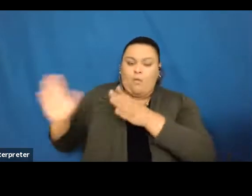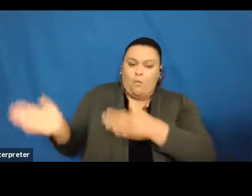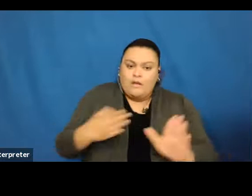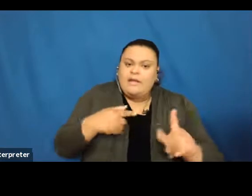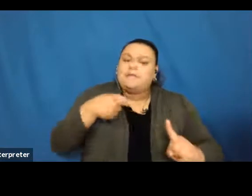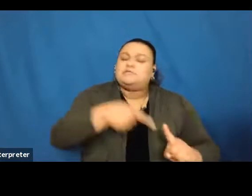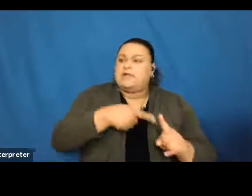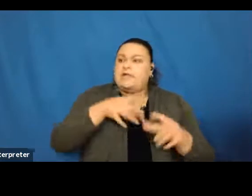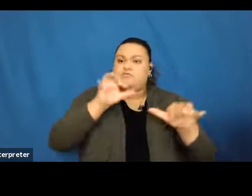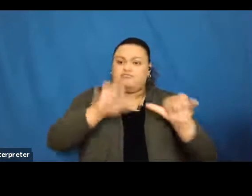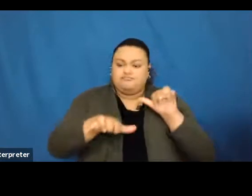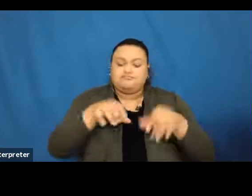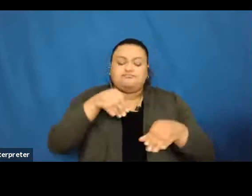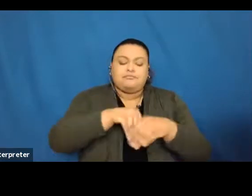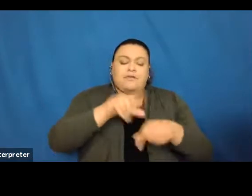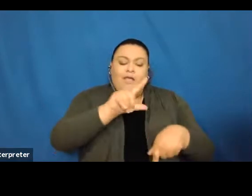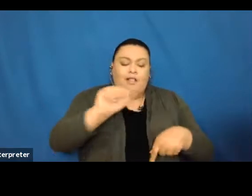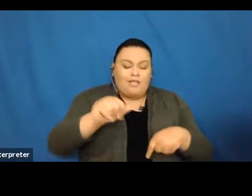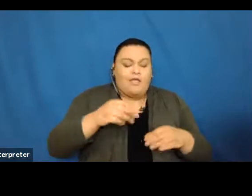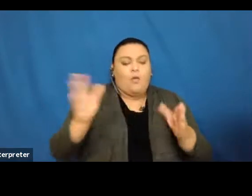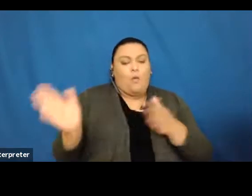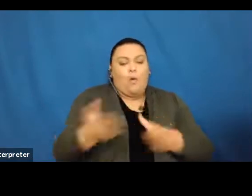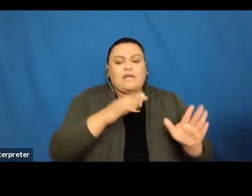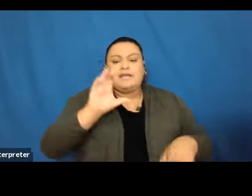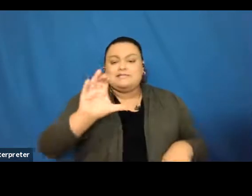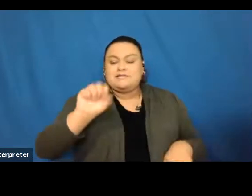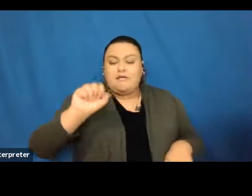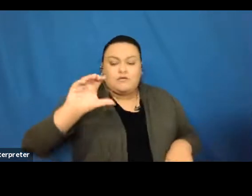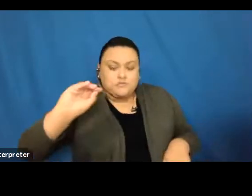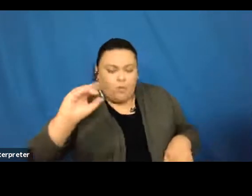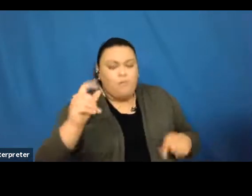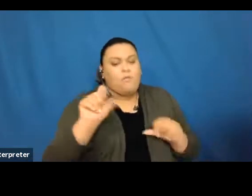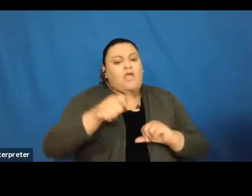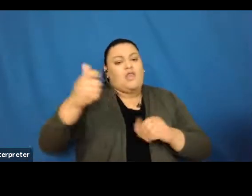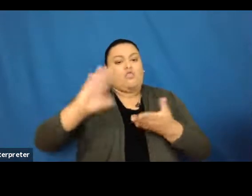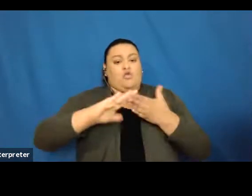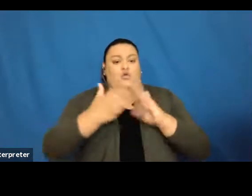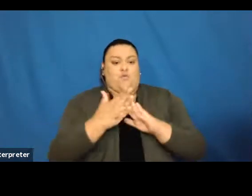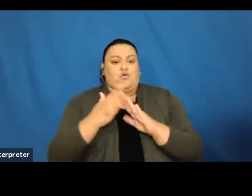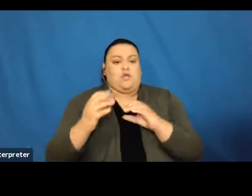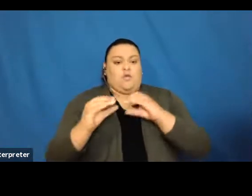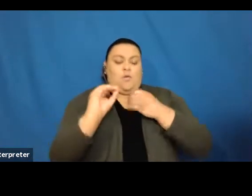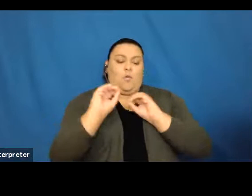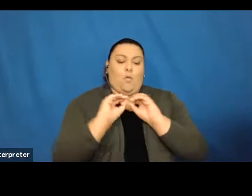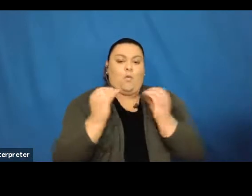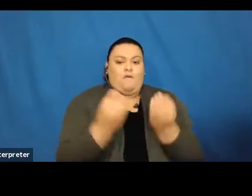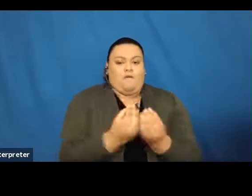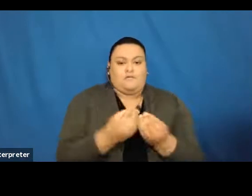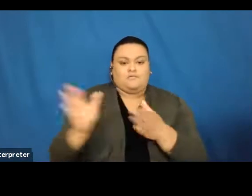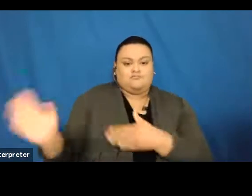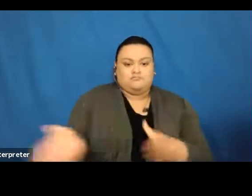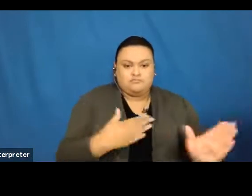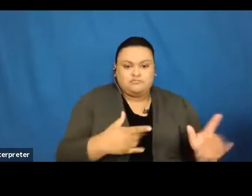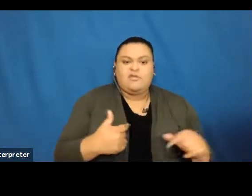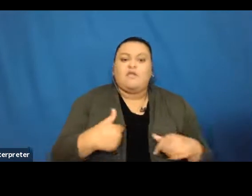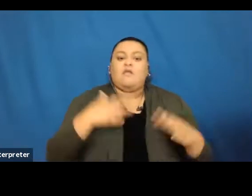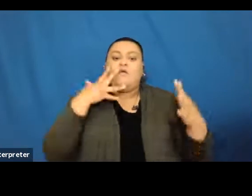organizing CSO, other community organizations, and very good guy. And unfortunately, I didn't